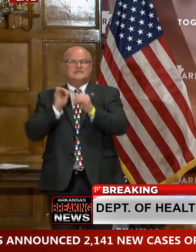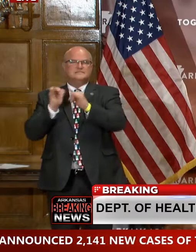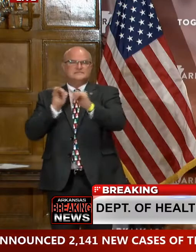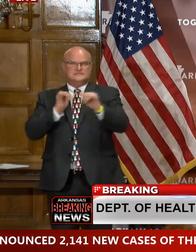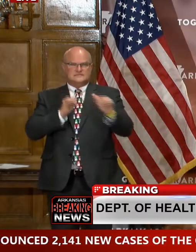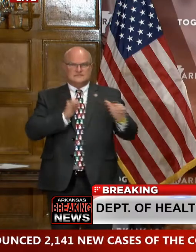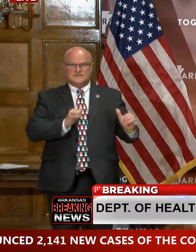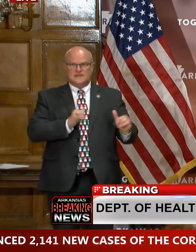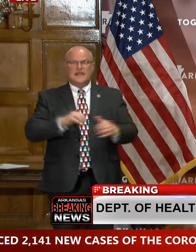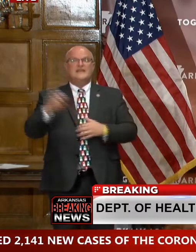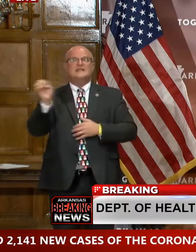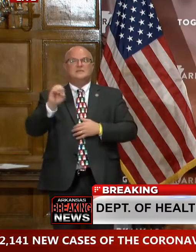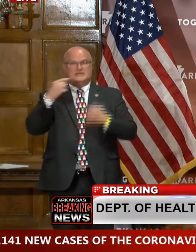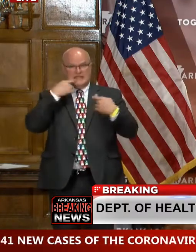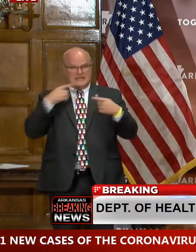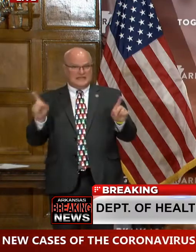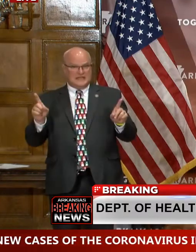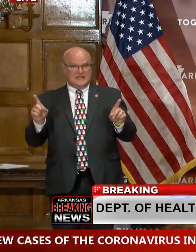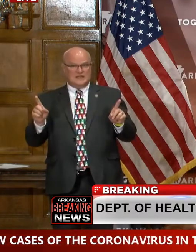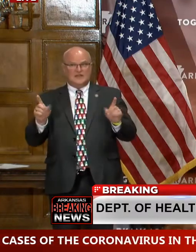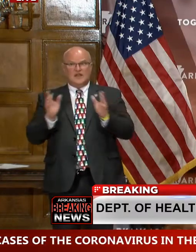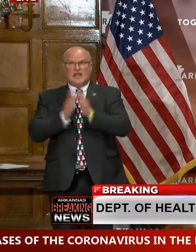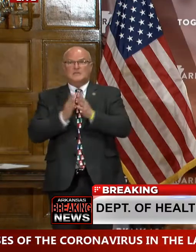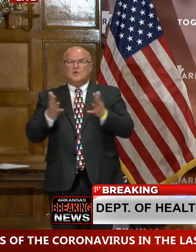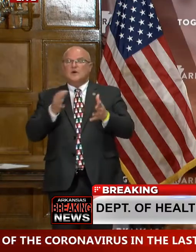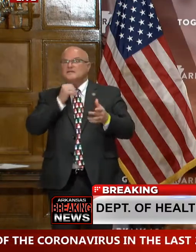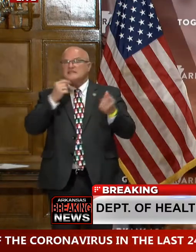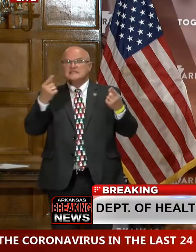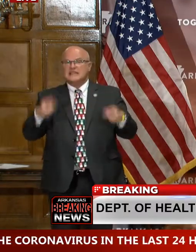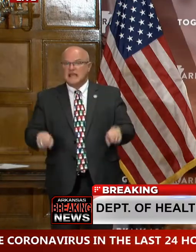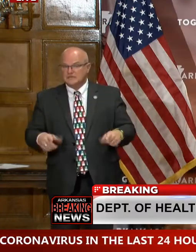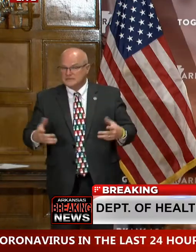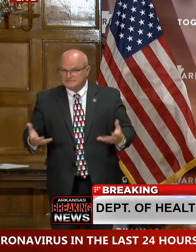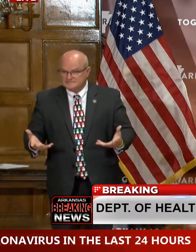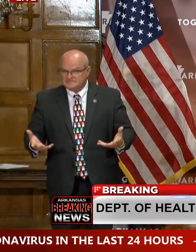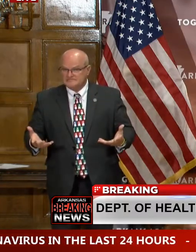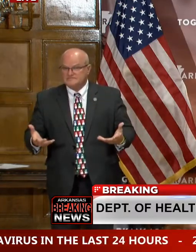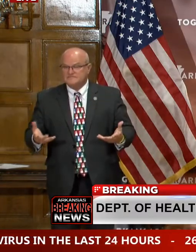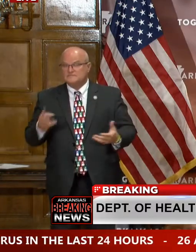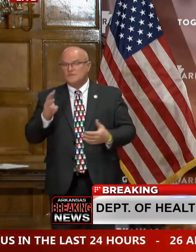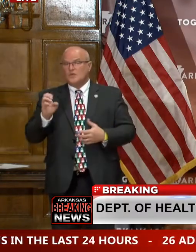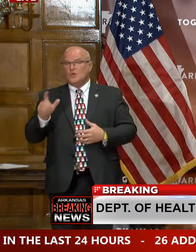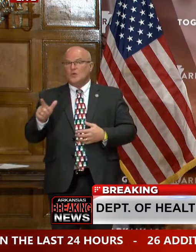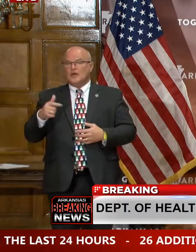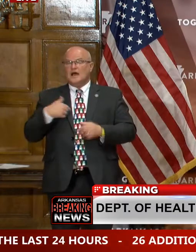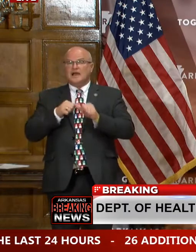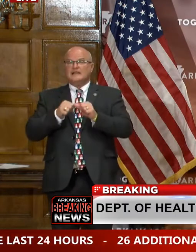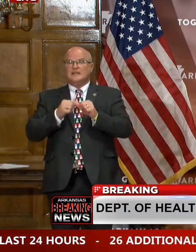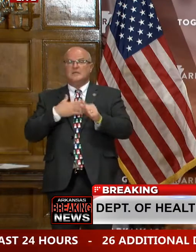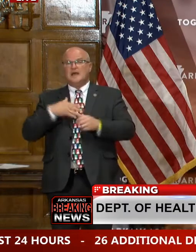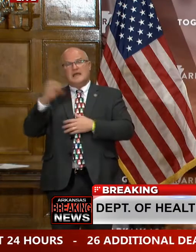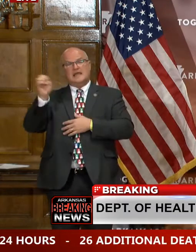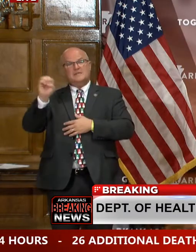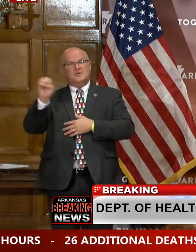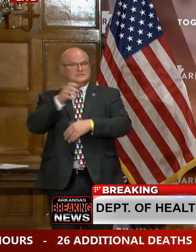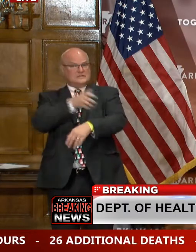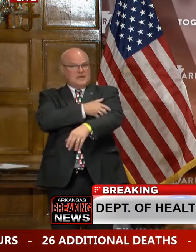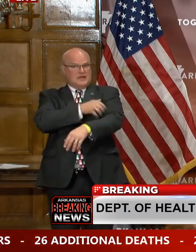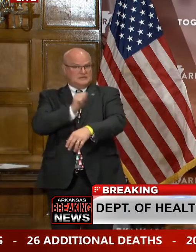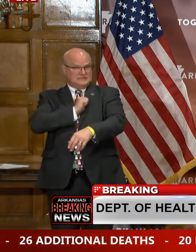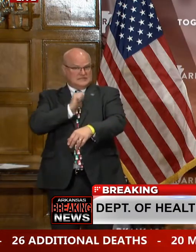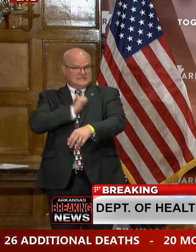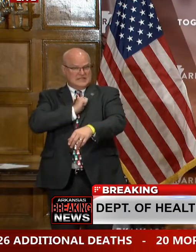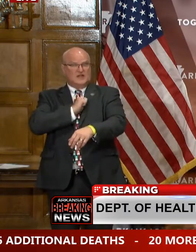the emergency that I declared. You're asking me, what if that doesn't happen? Well, I continue with my emergency powers,